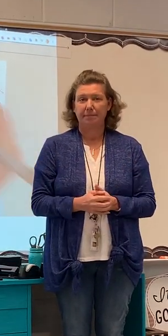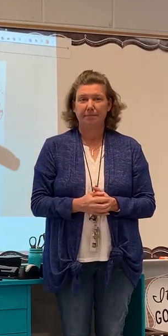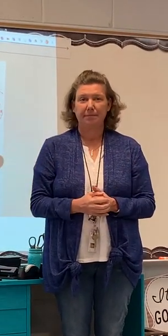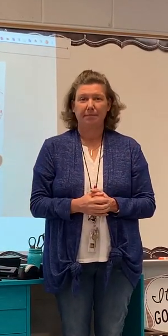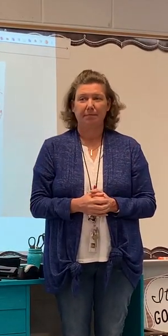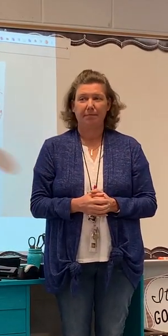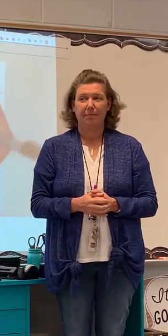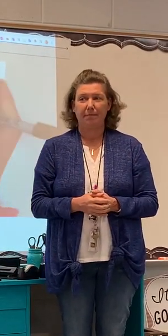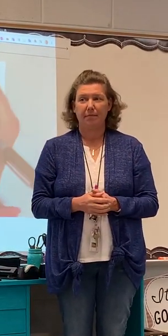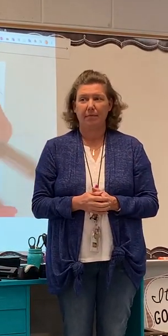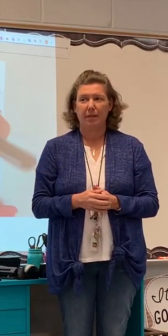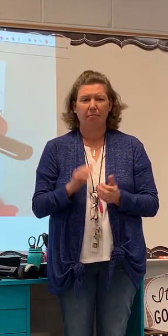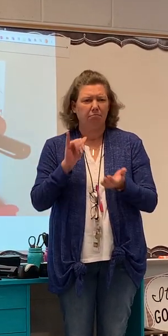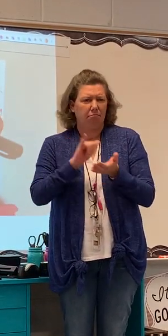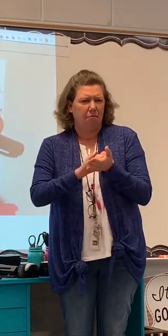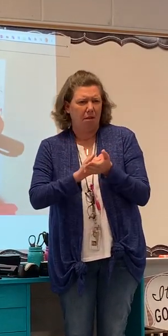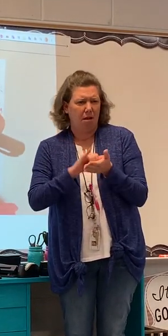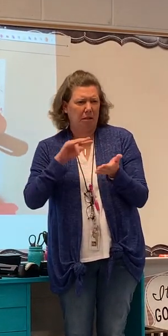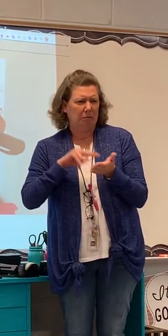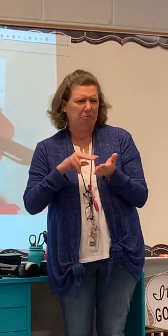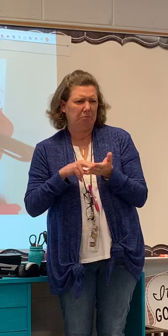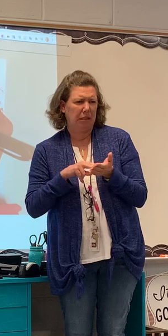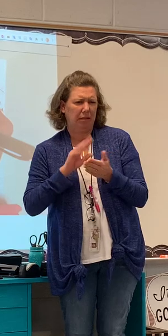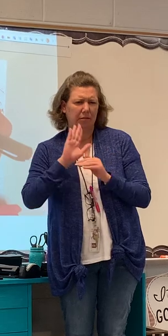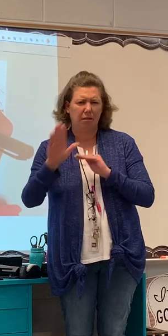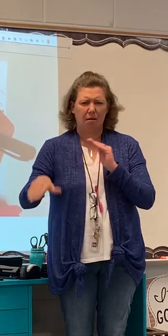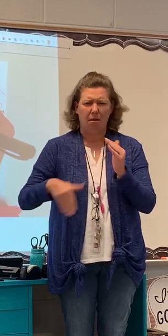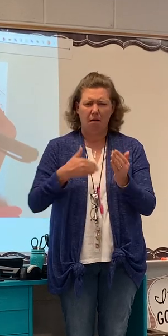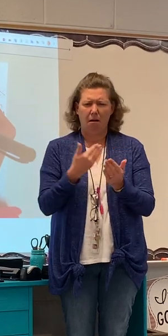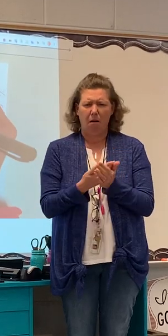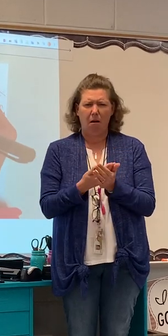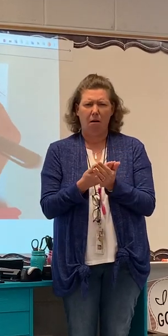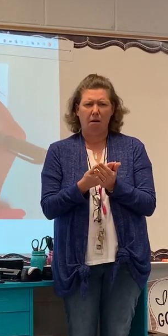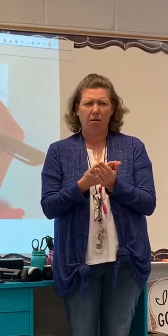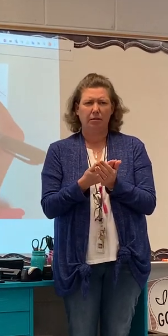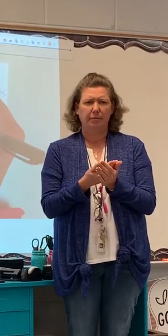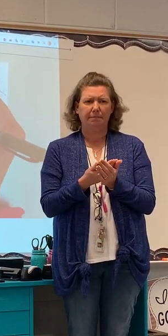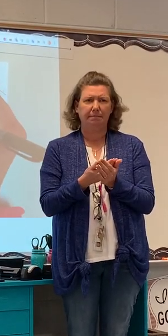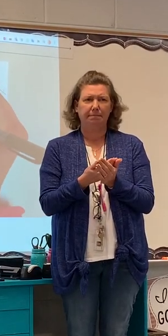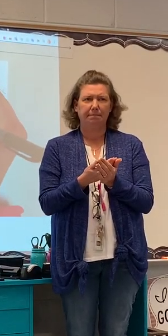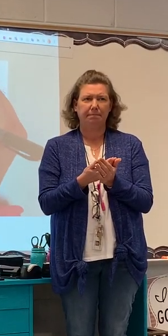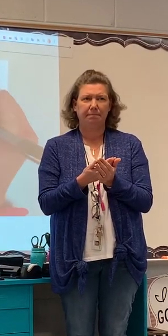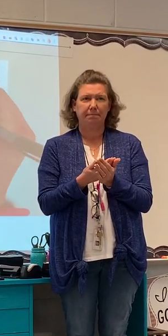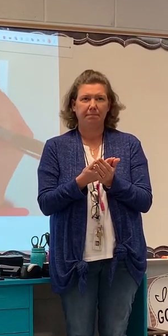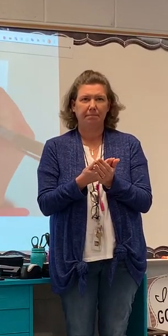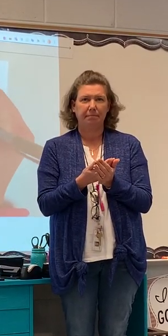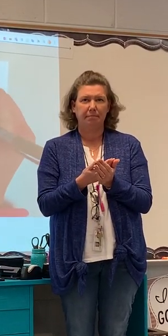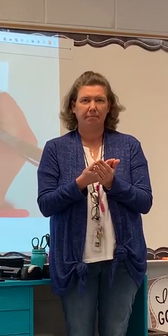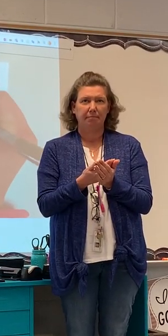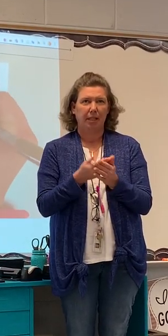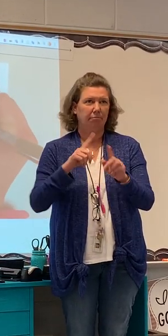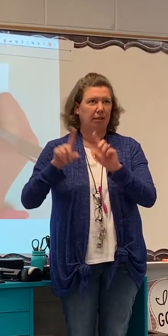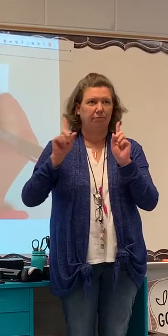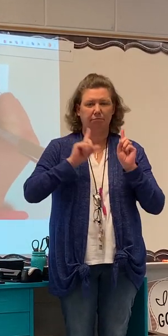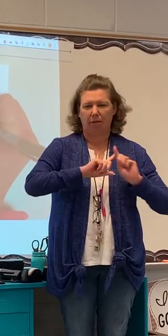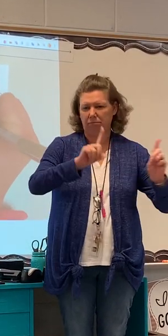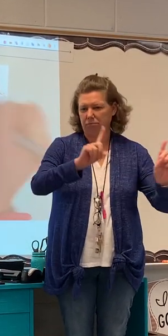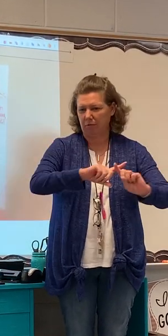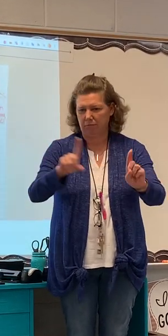Standard form is going to be all over the place. There's no order